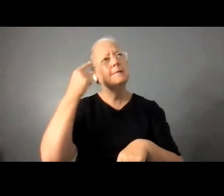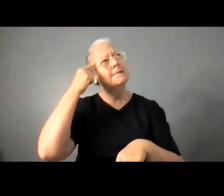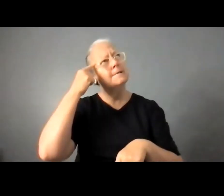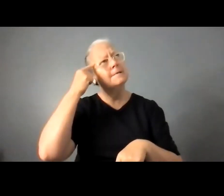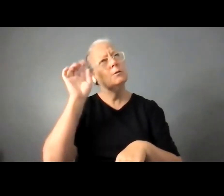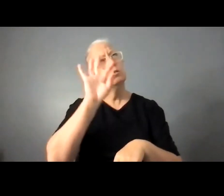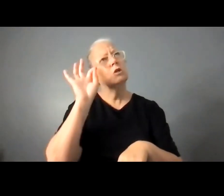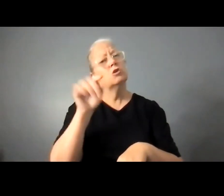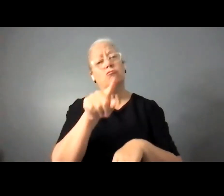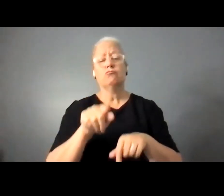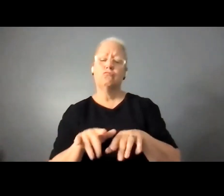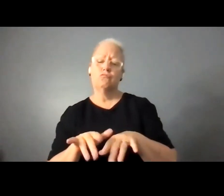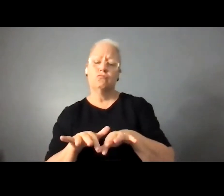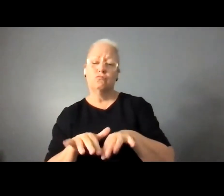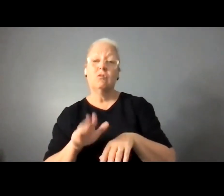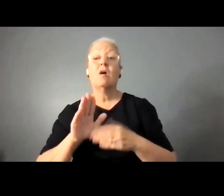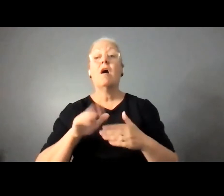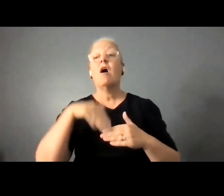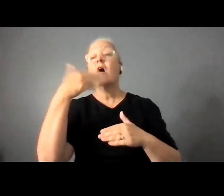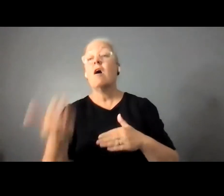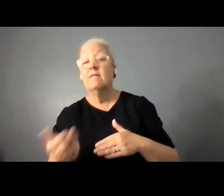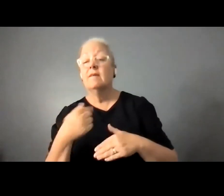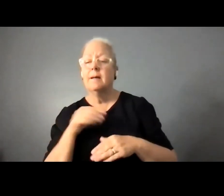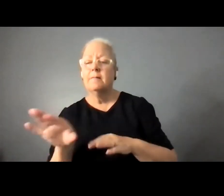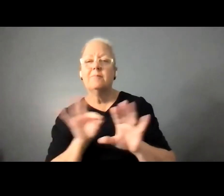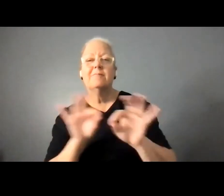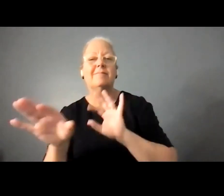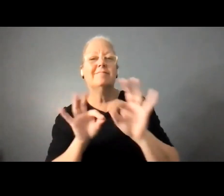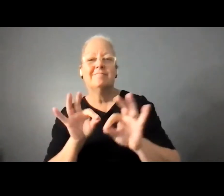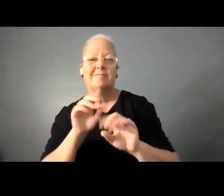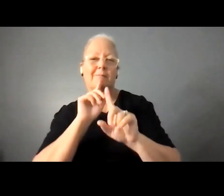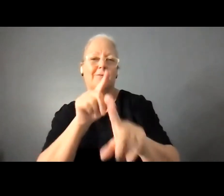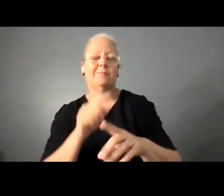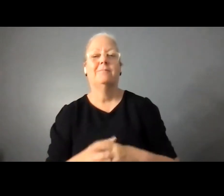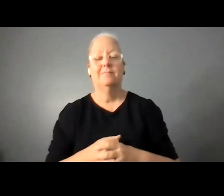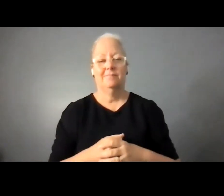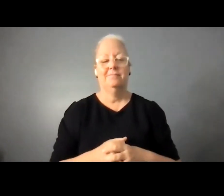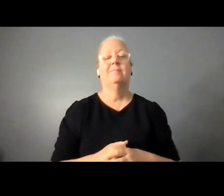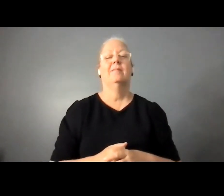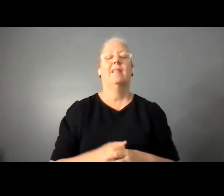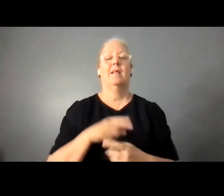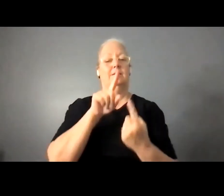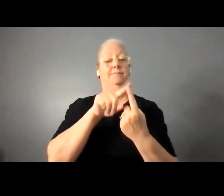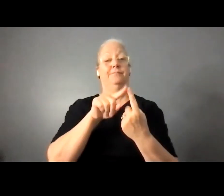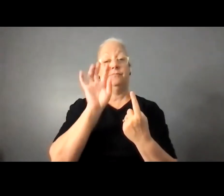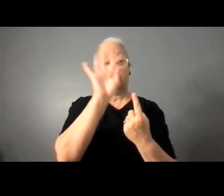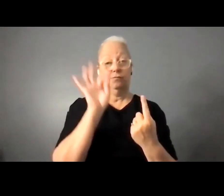at the end. So here is the question, and I'll repeat, I'd like